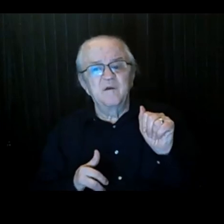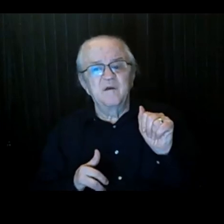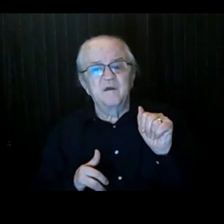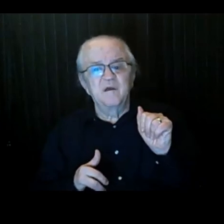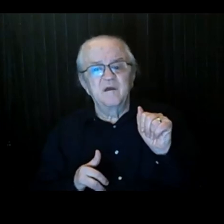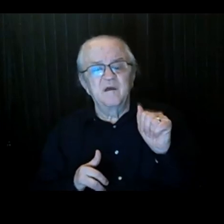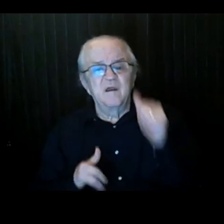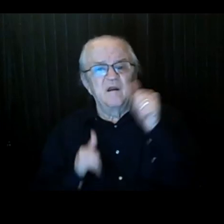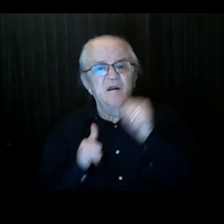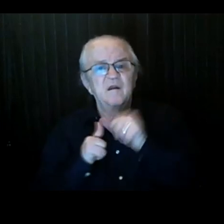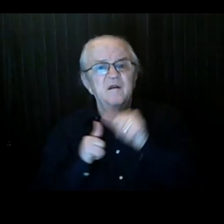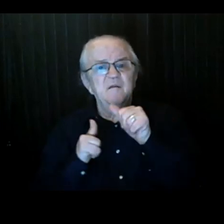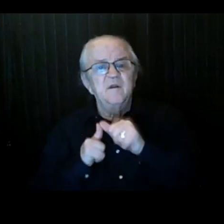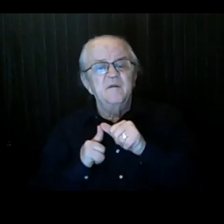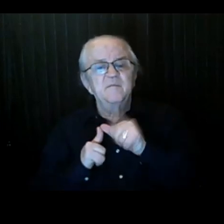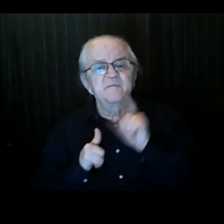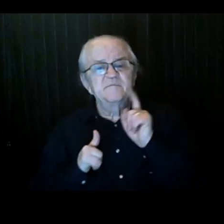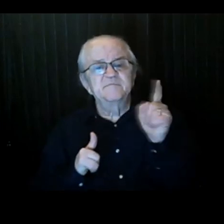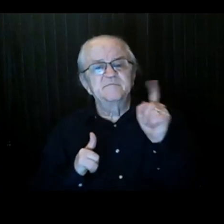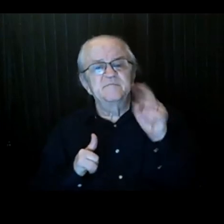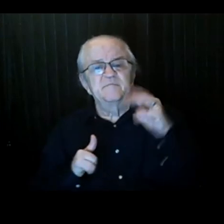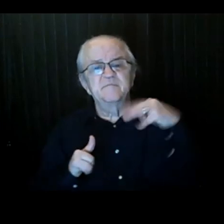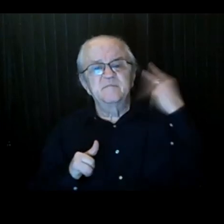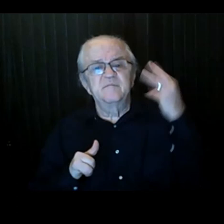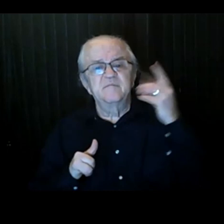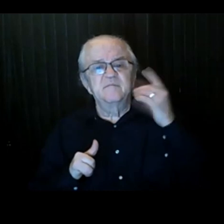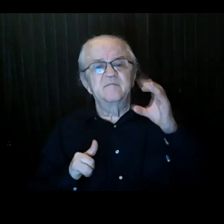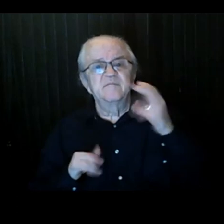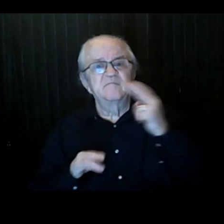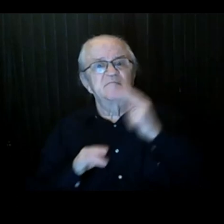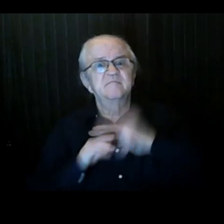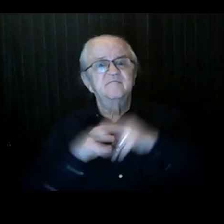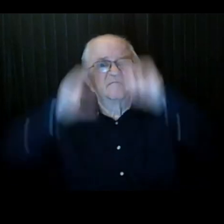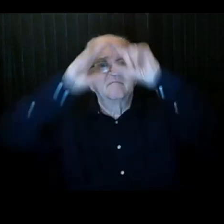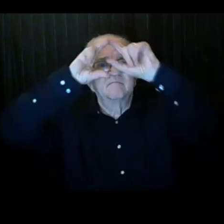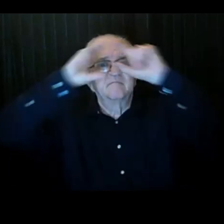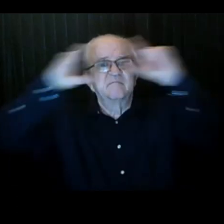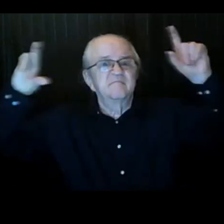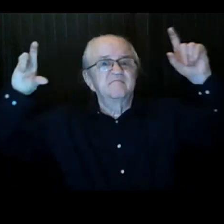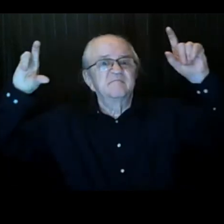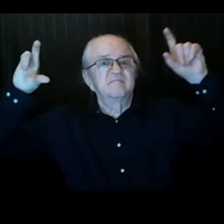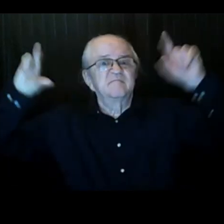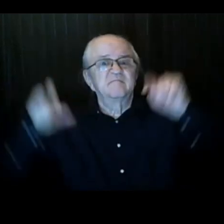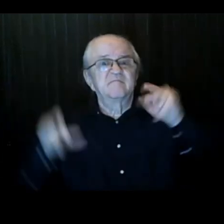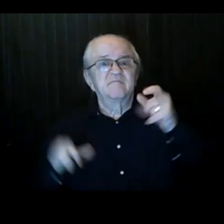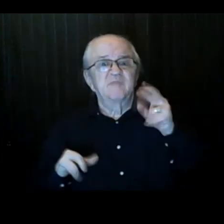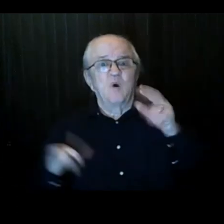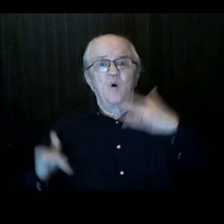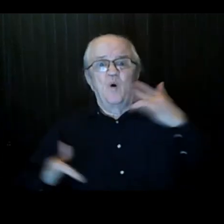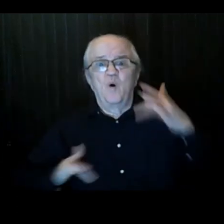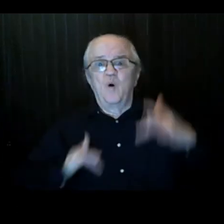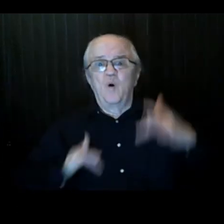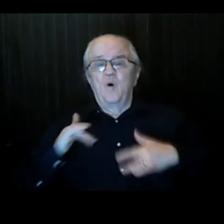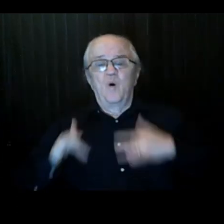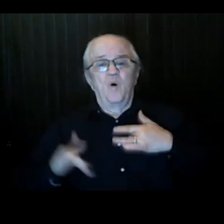And I remember we were in Washington, D.C., and we got our name on the banner outside the theater, and we were very excited to be there.